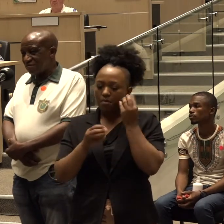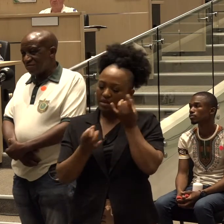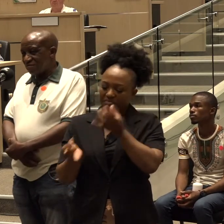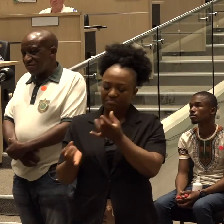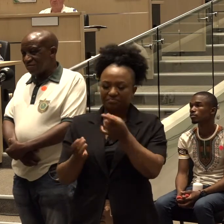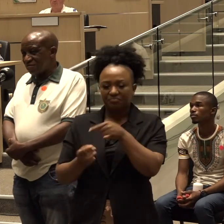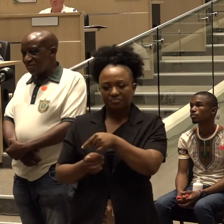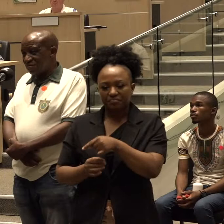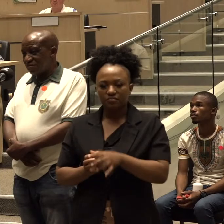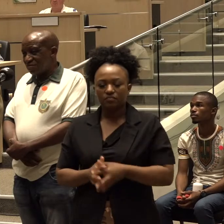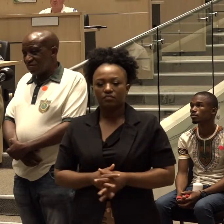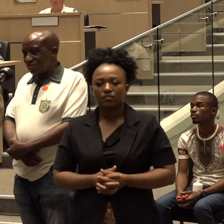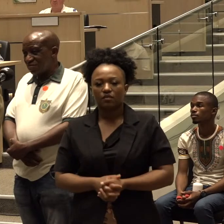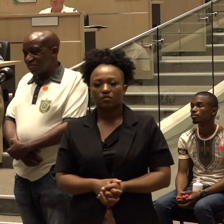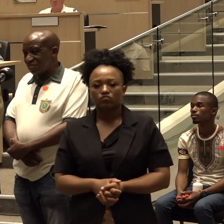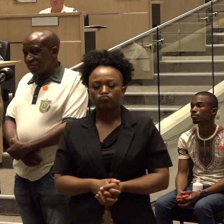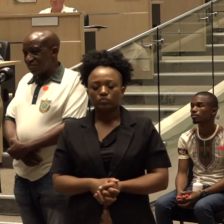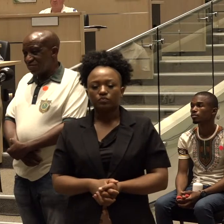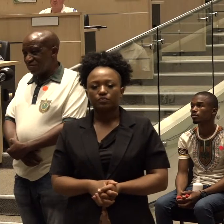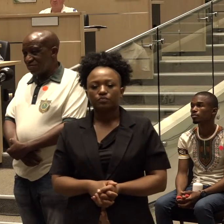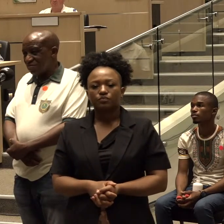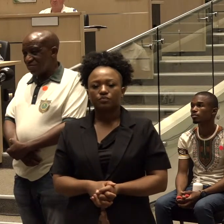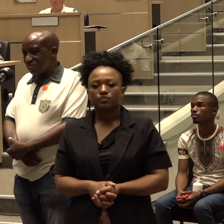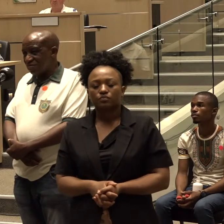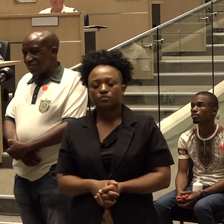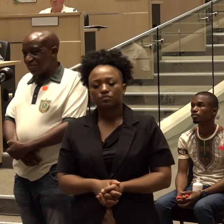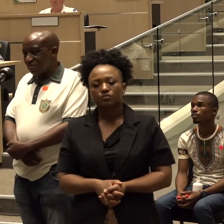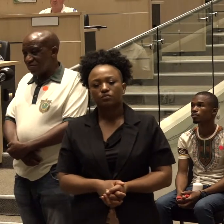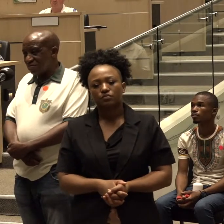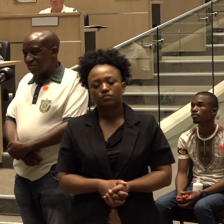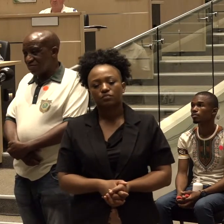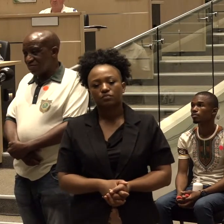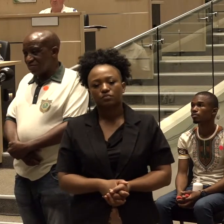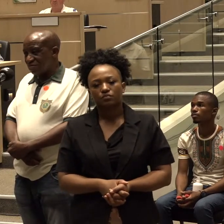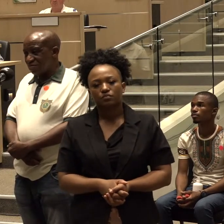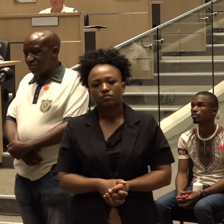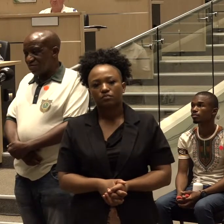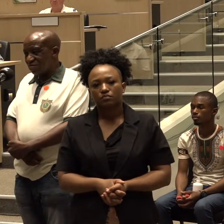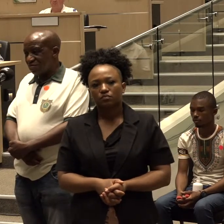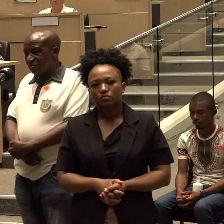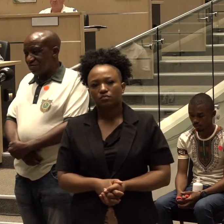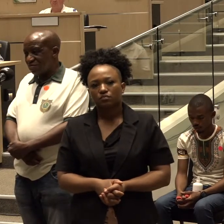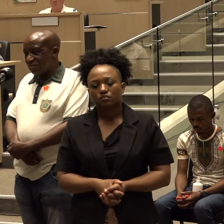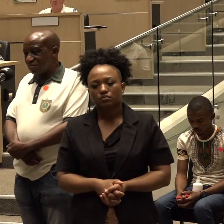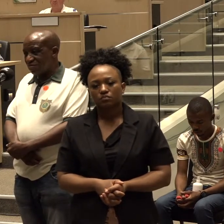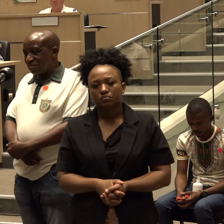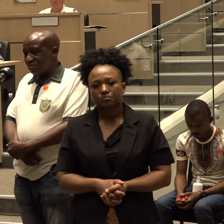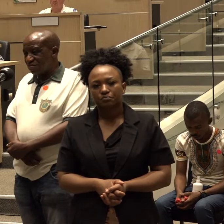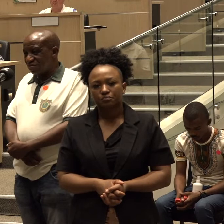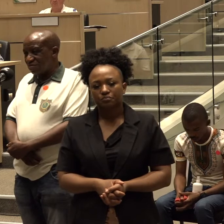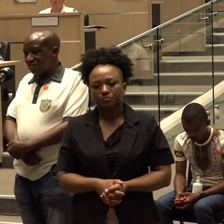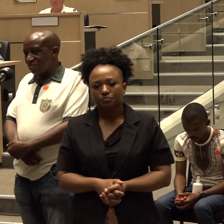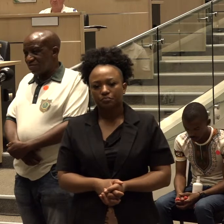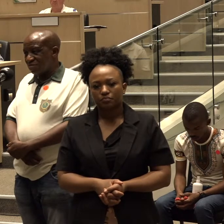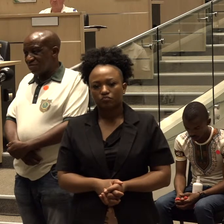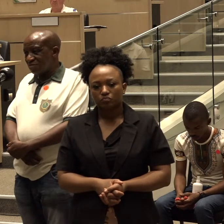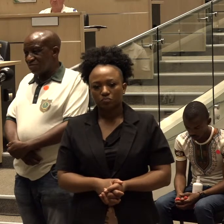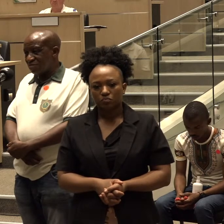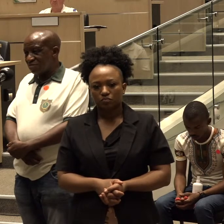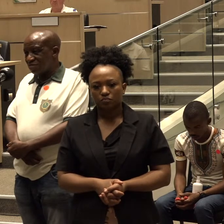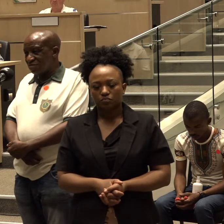s that we have as an informal sector a lot of problems are there but all what we need is